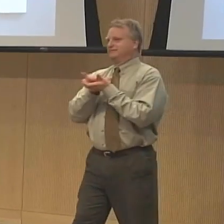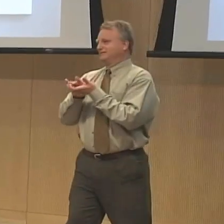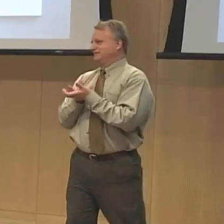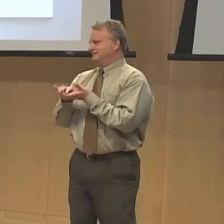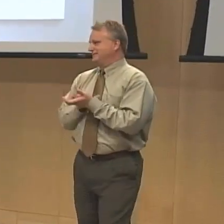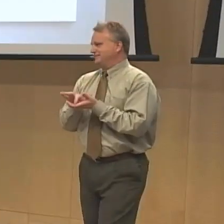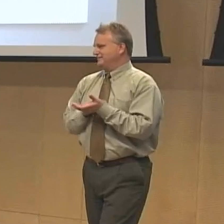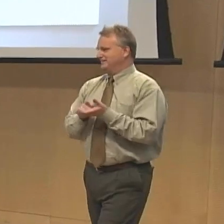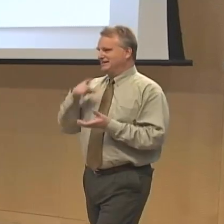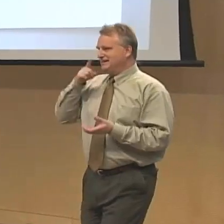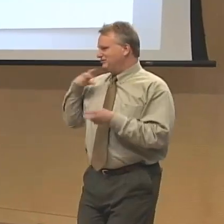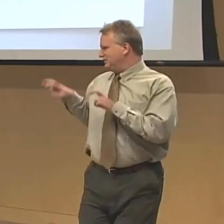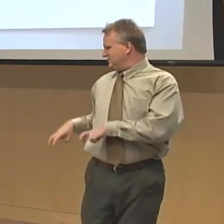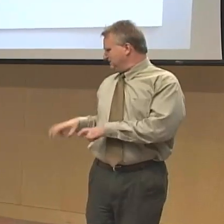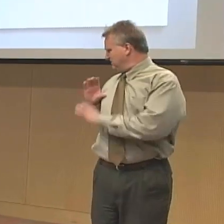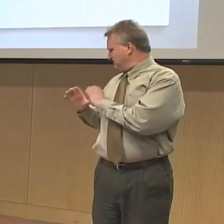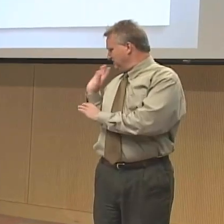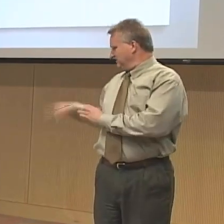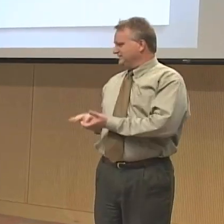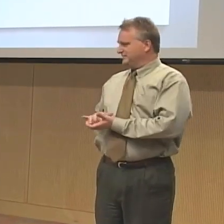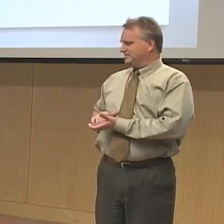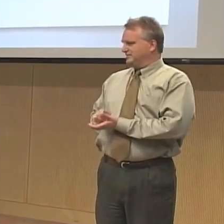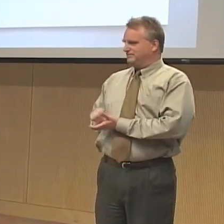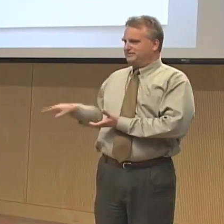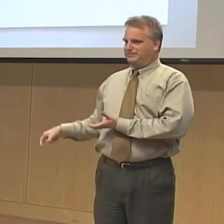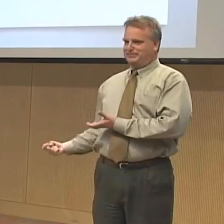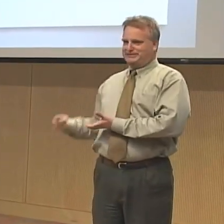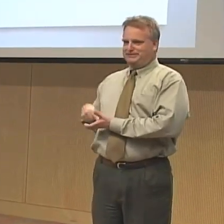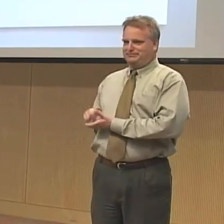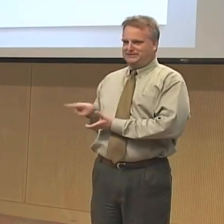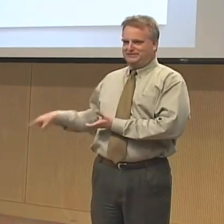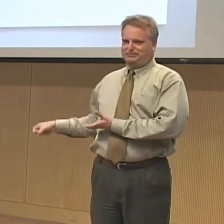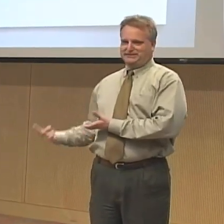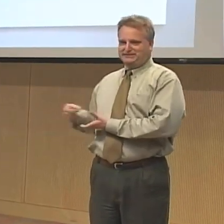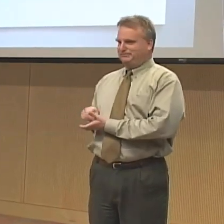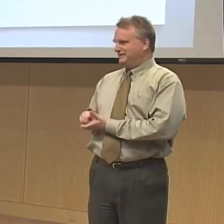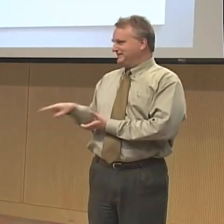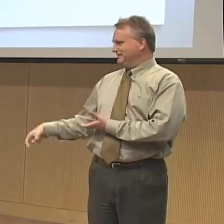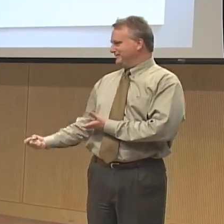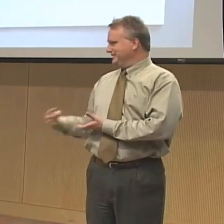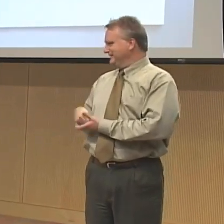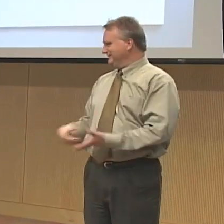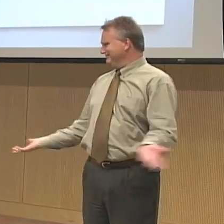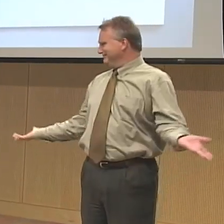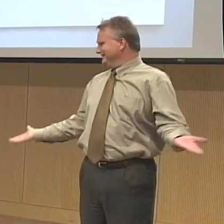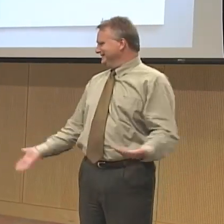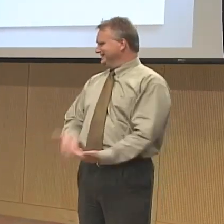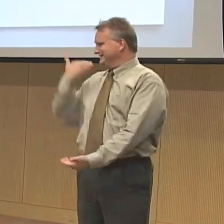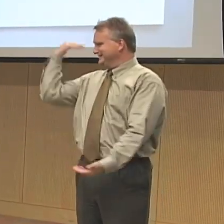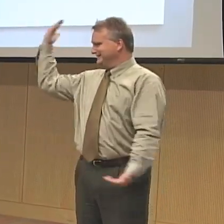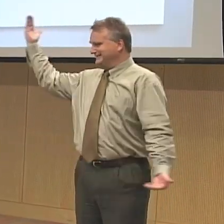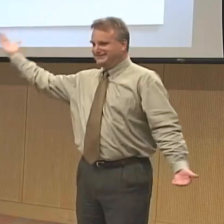Smartphones are available now. We can text back and forth to our hearing friends. It's so